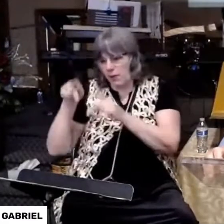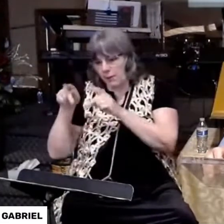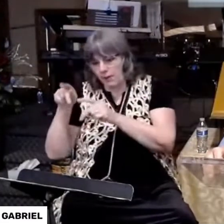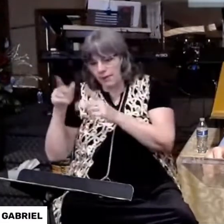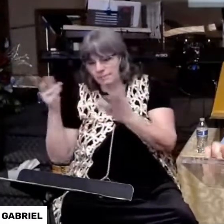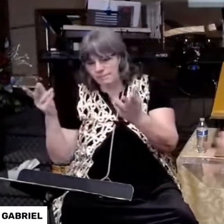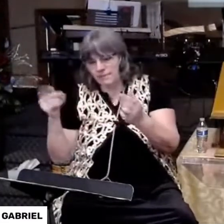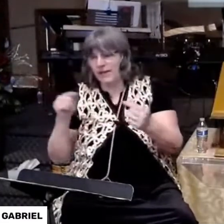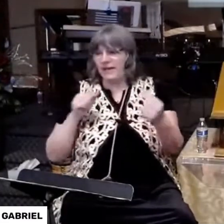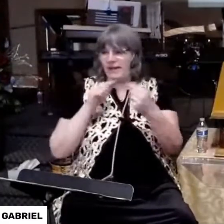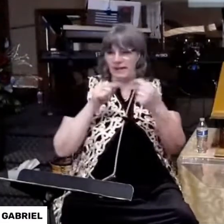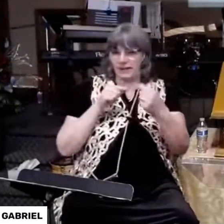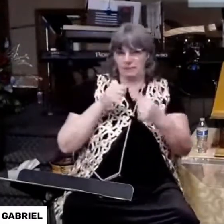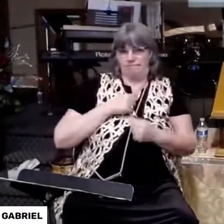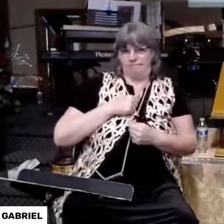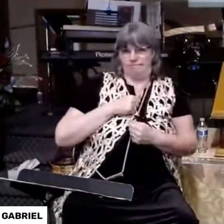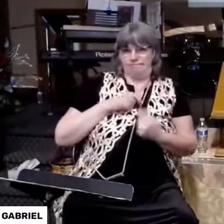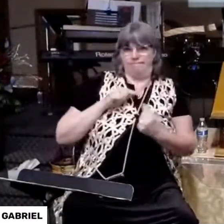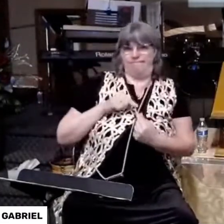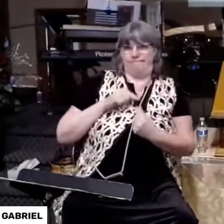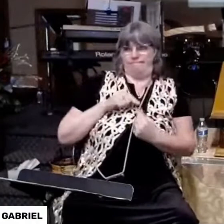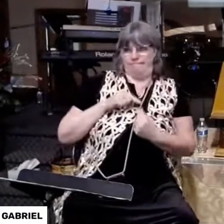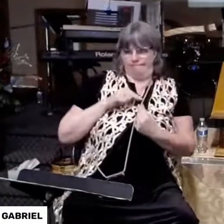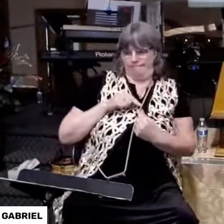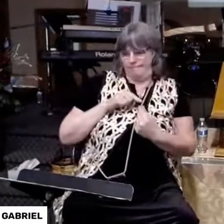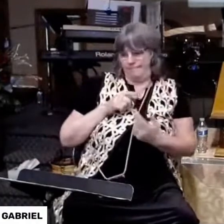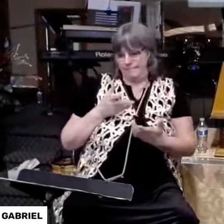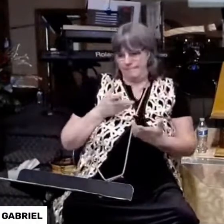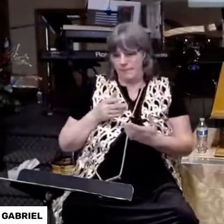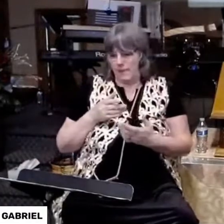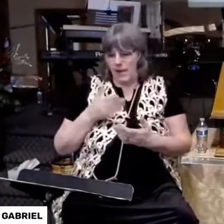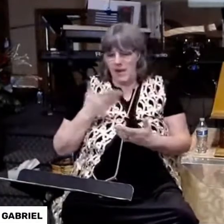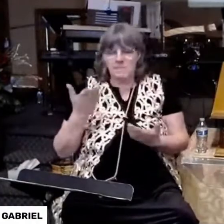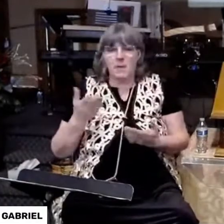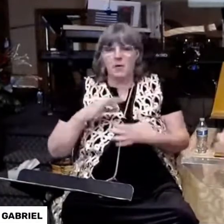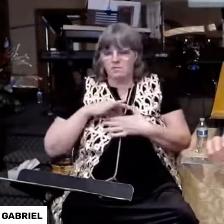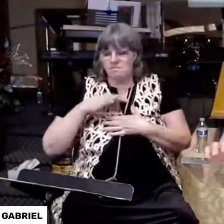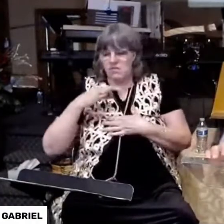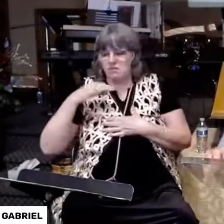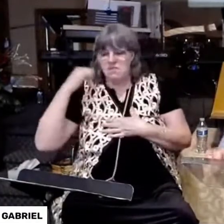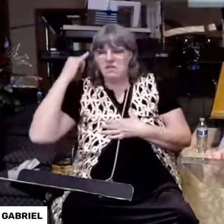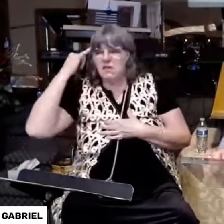poverty, freedom, oppression,